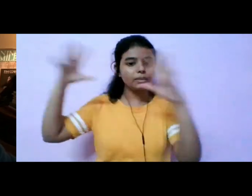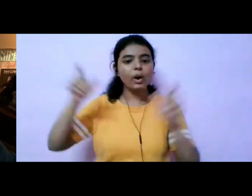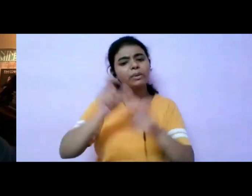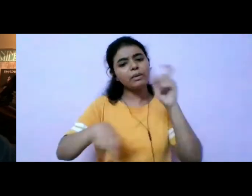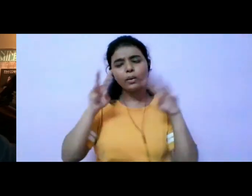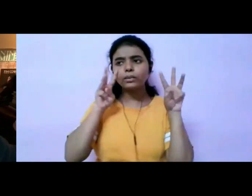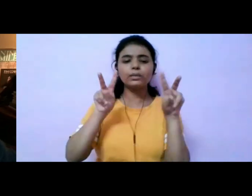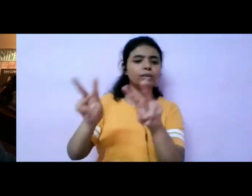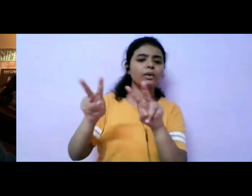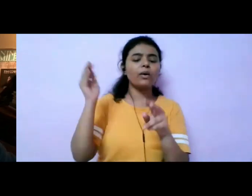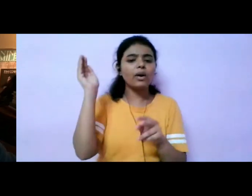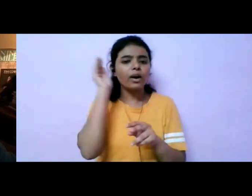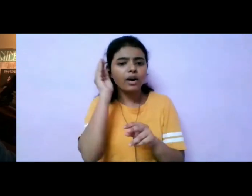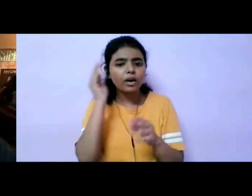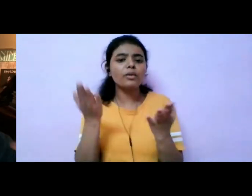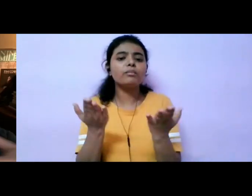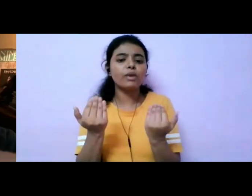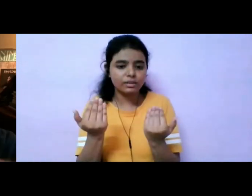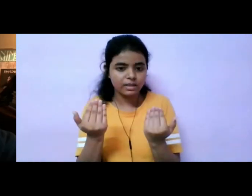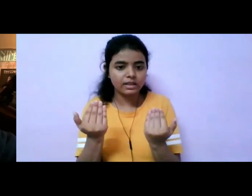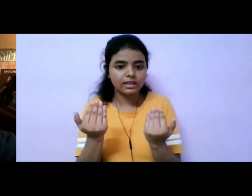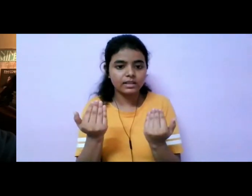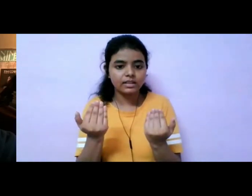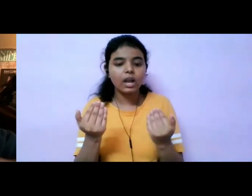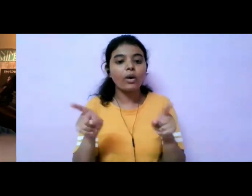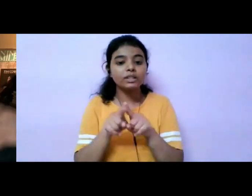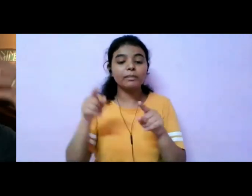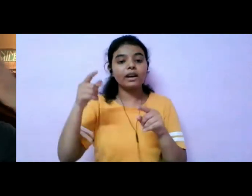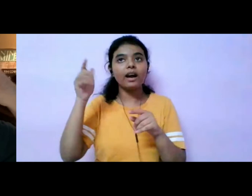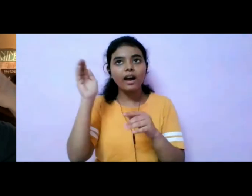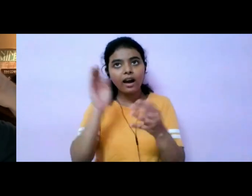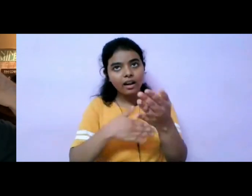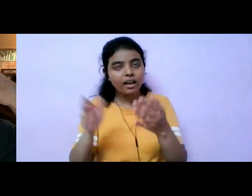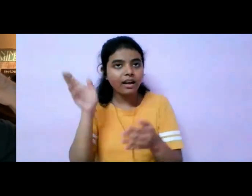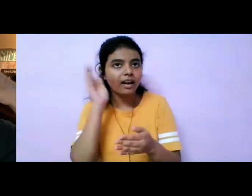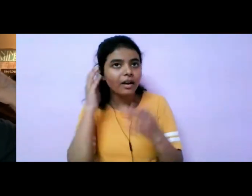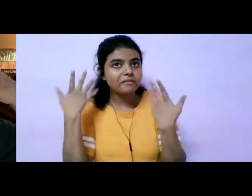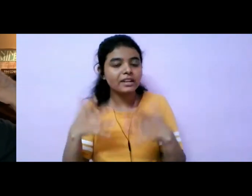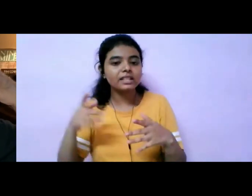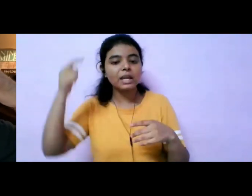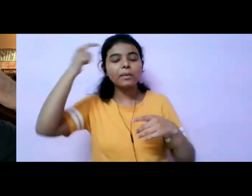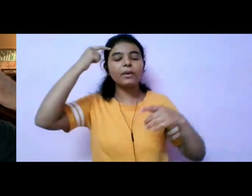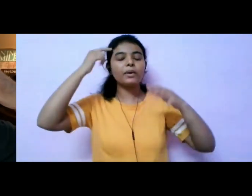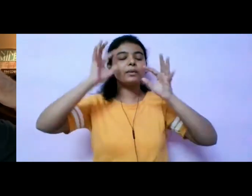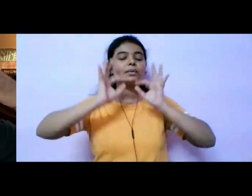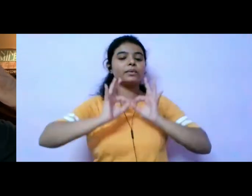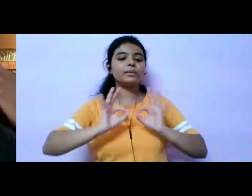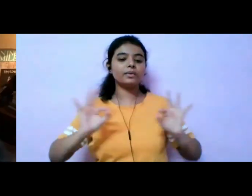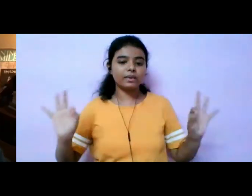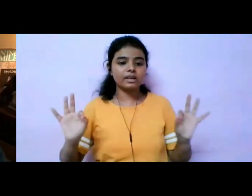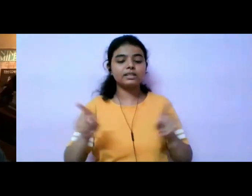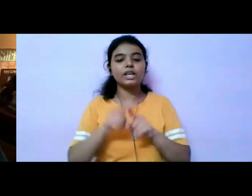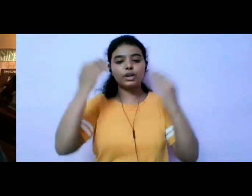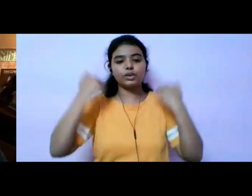this. When we come down from this space, we're refreshed. Intellectual refreshment is a human right.